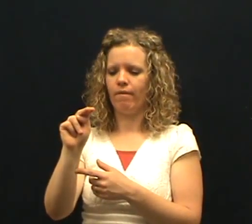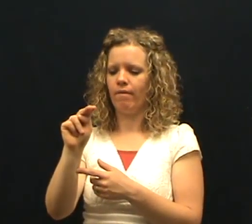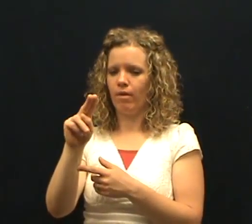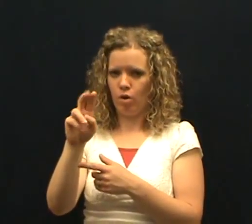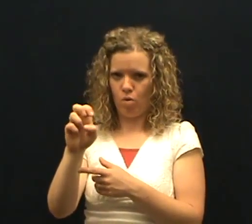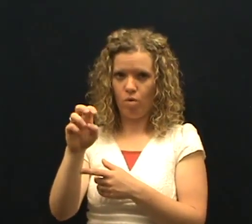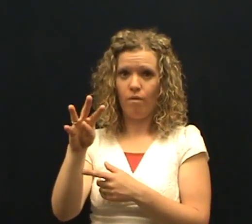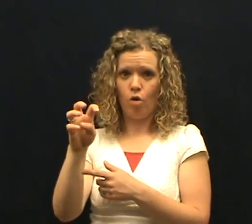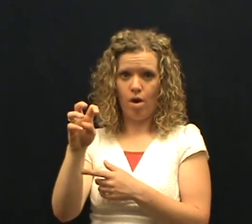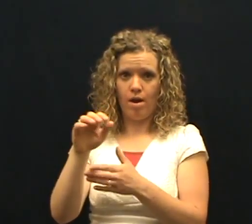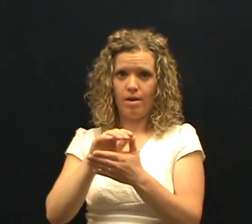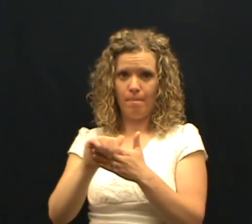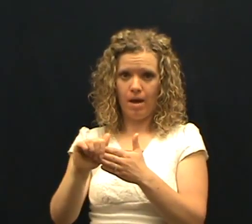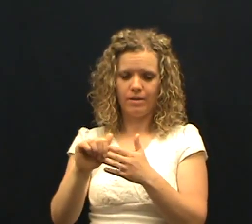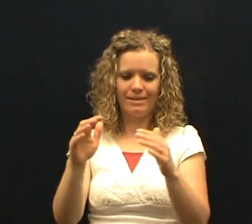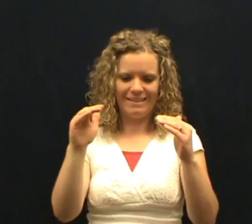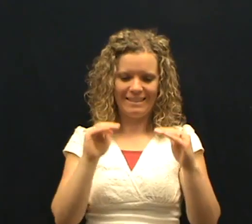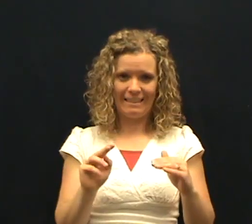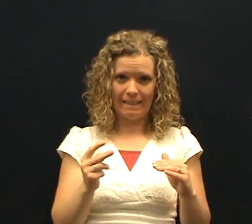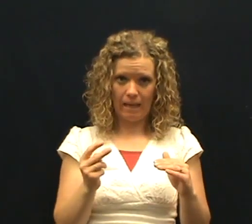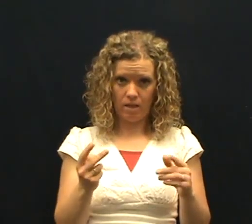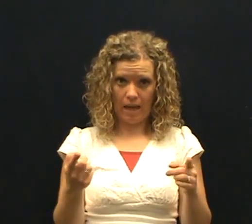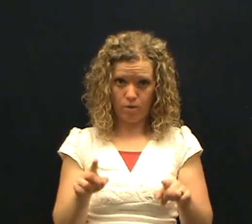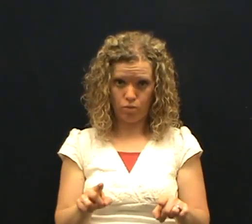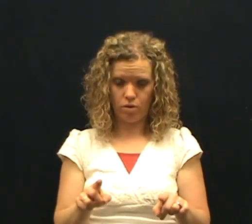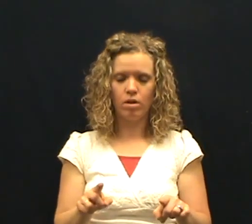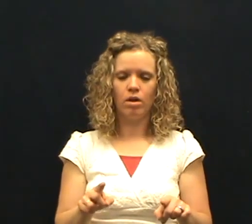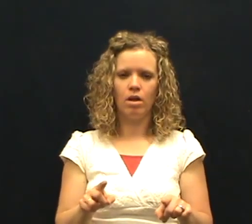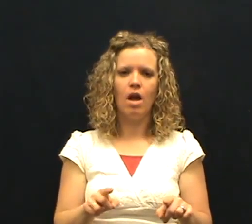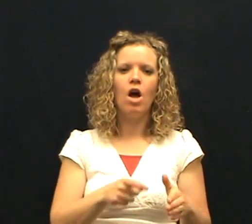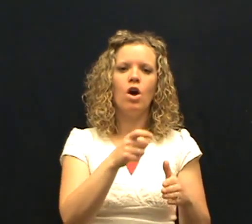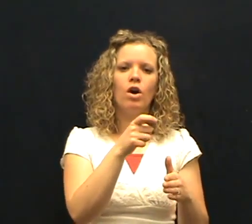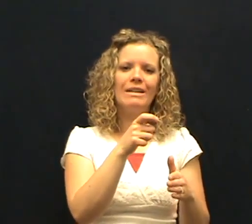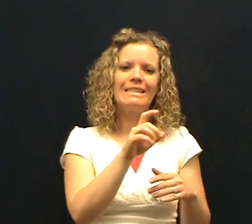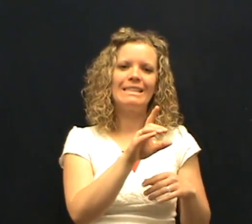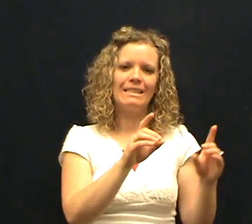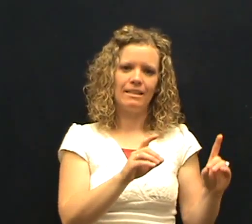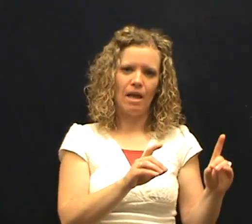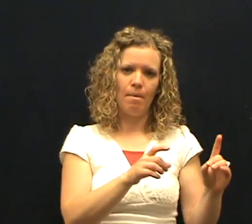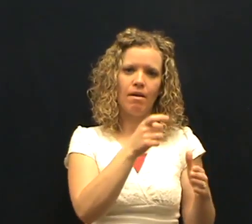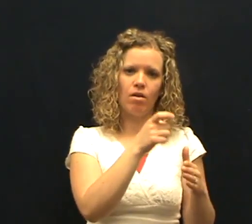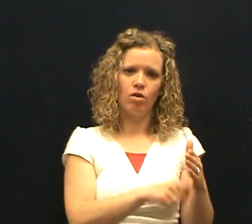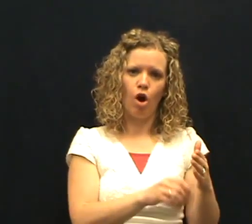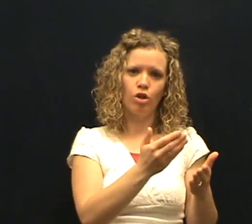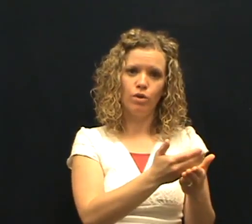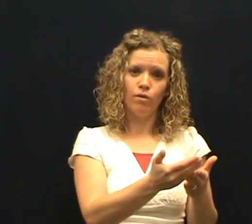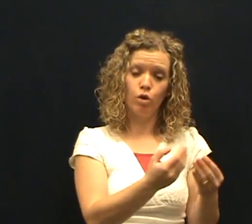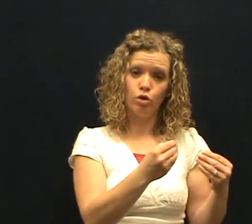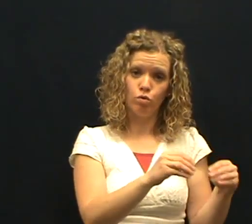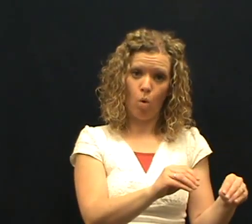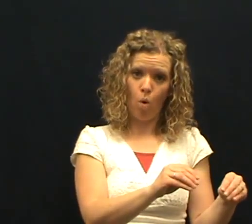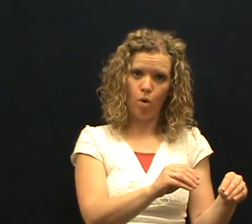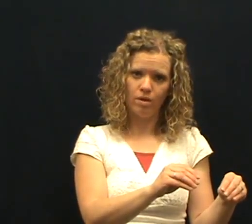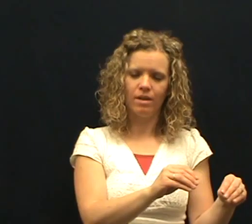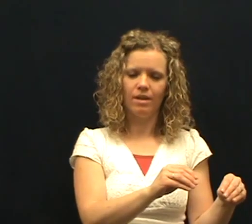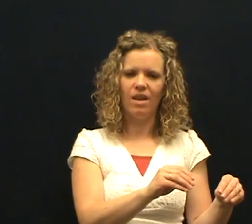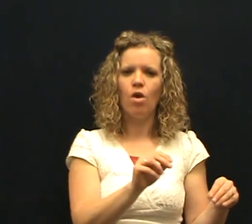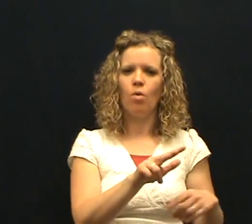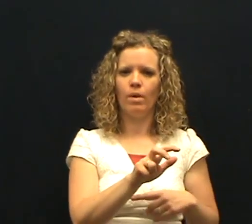entry, debit cost of goods sold, that shows up on the income statement, $350, that's the